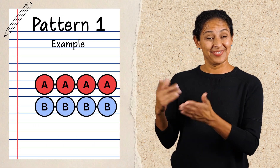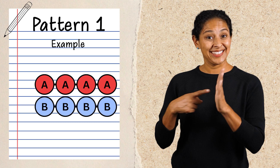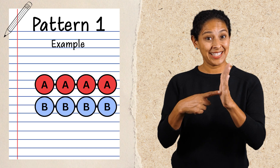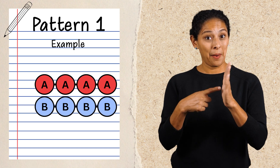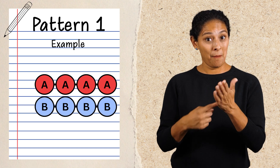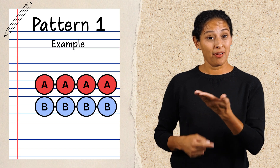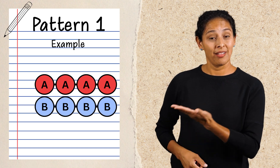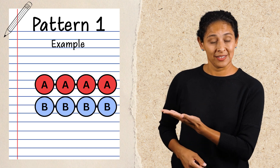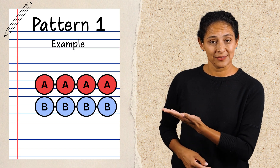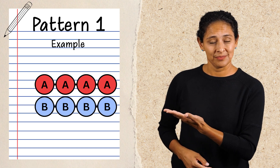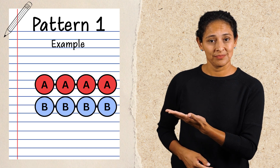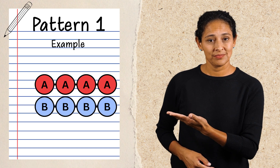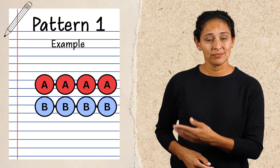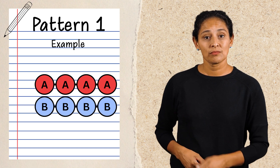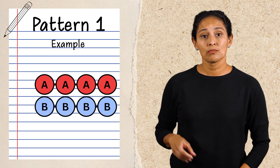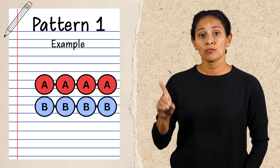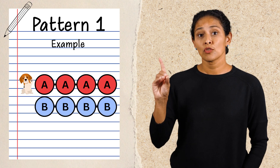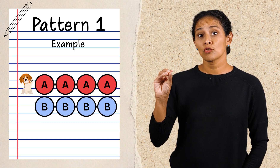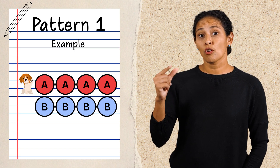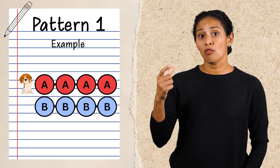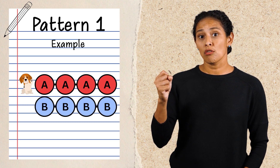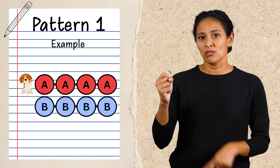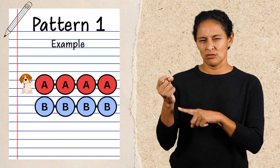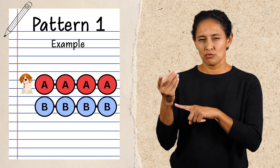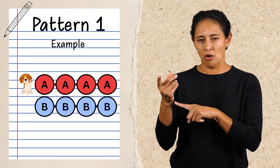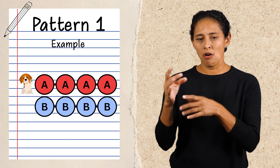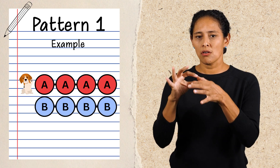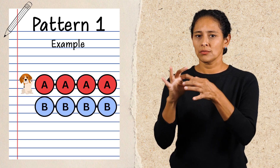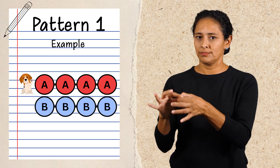In this example, dogs are A